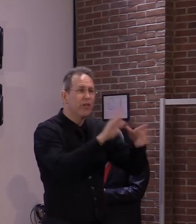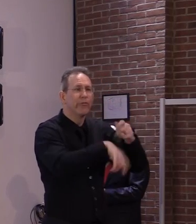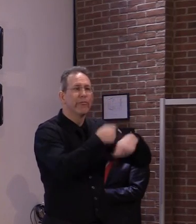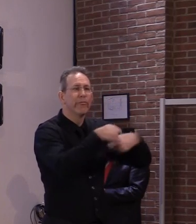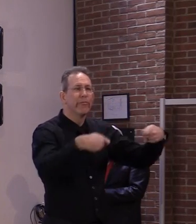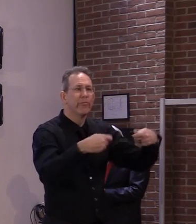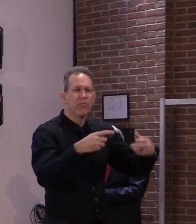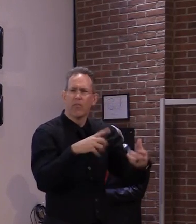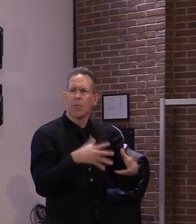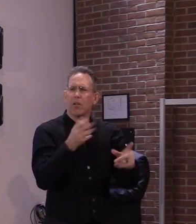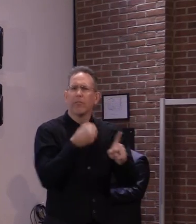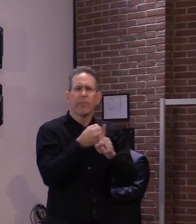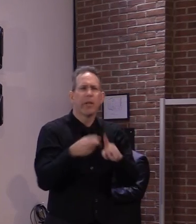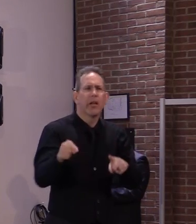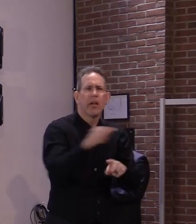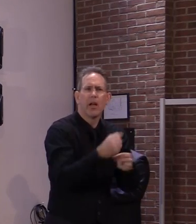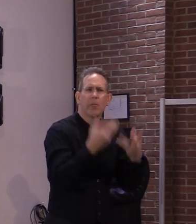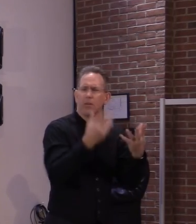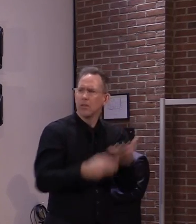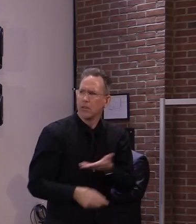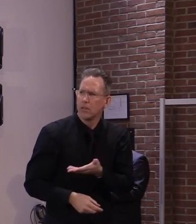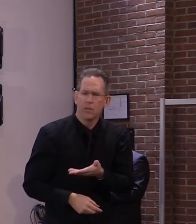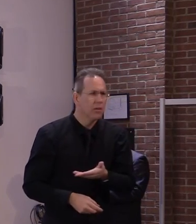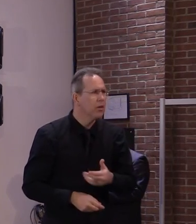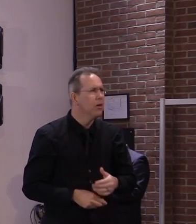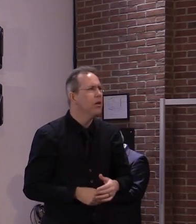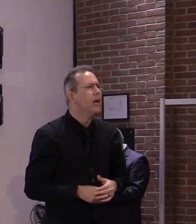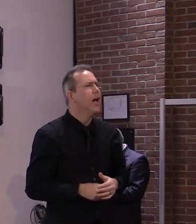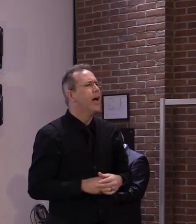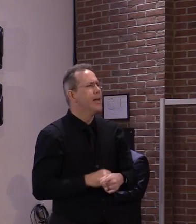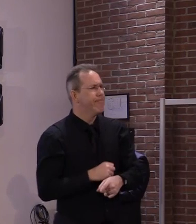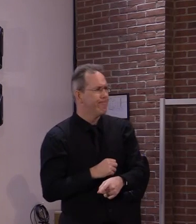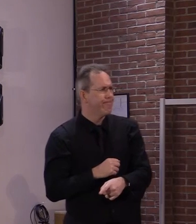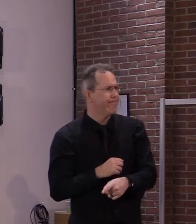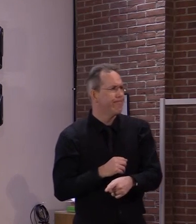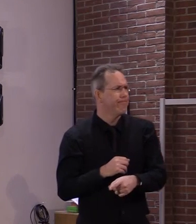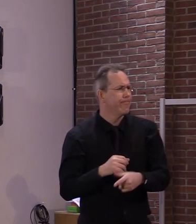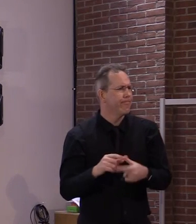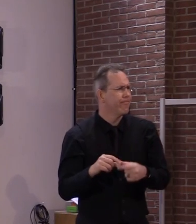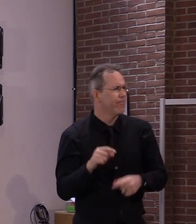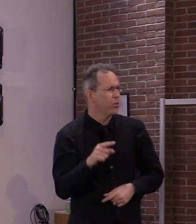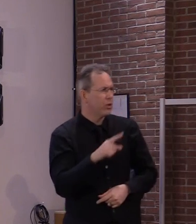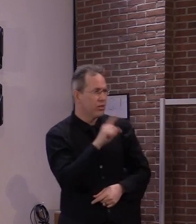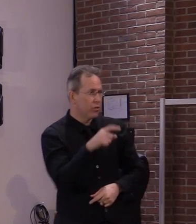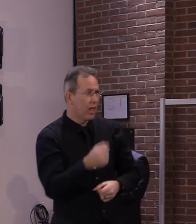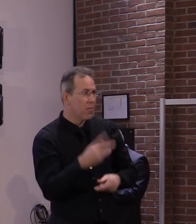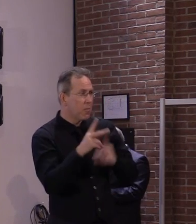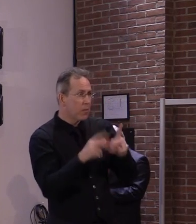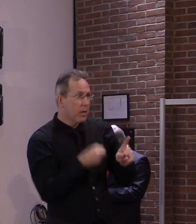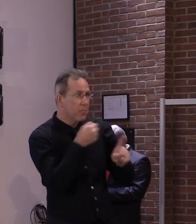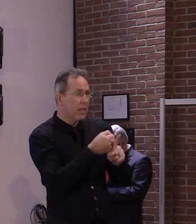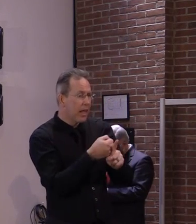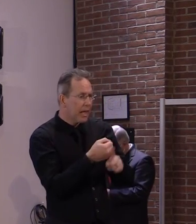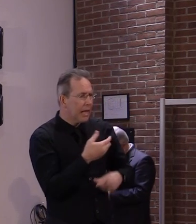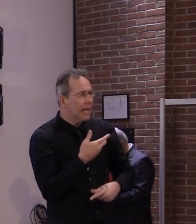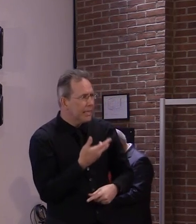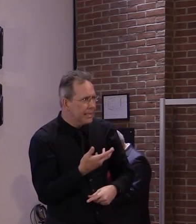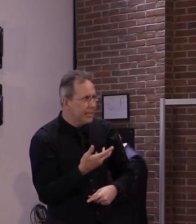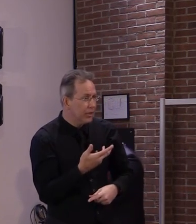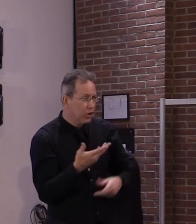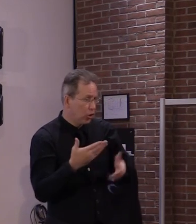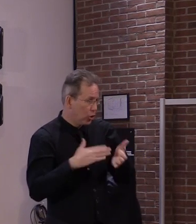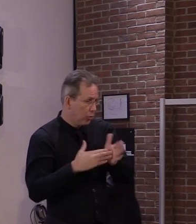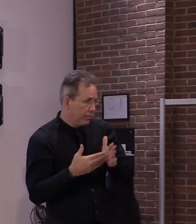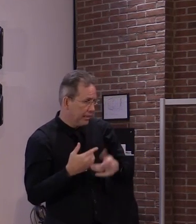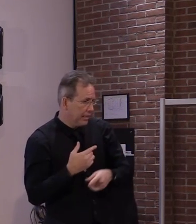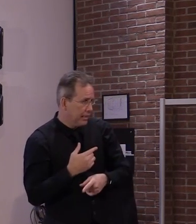back to you on the total number of people. So it's not just about the number of people receiving a particular benefit,